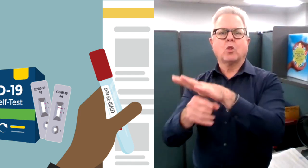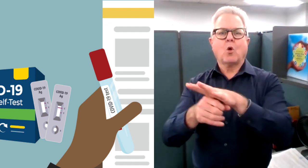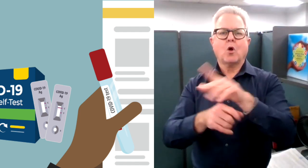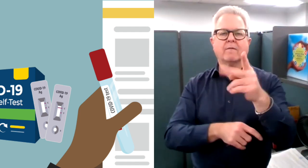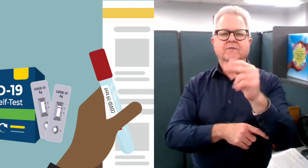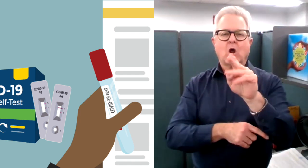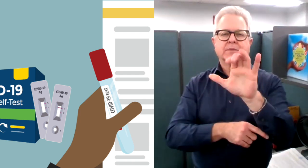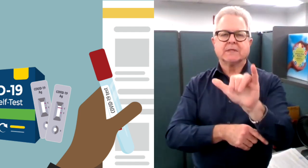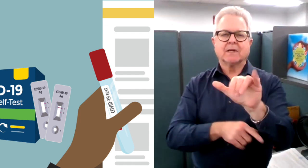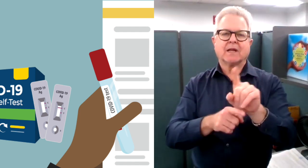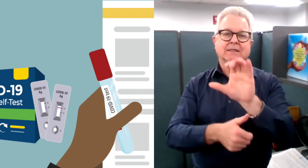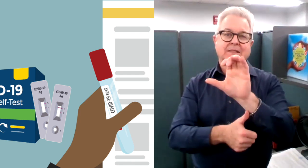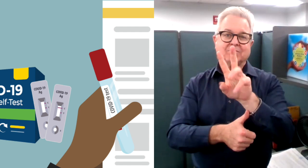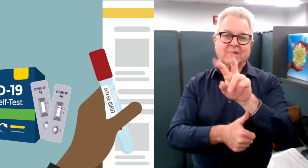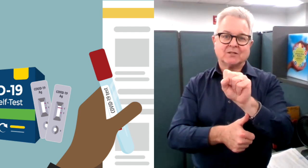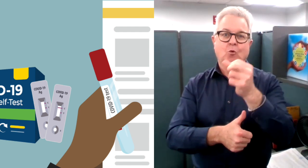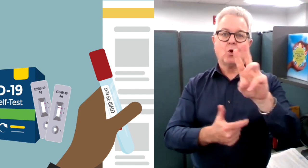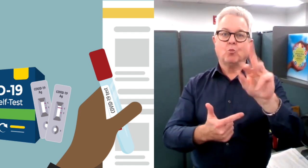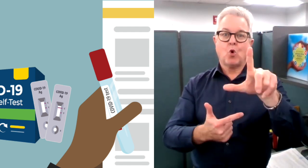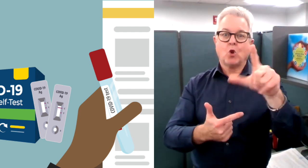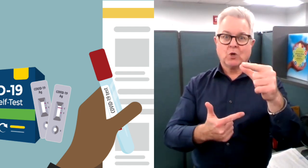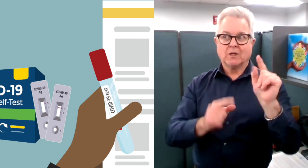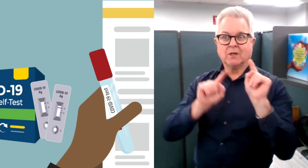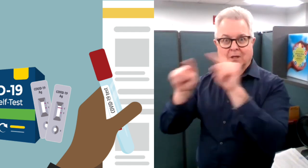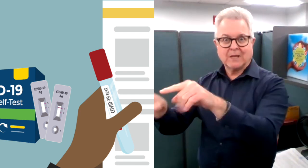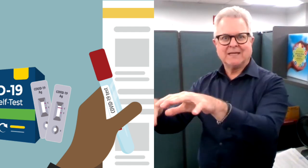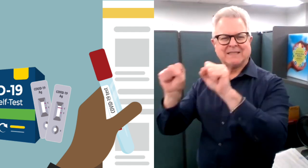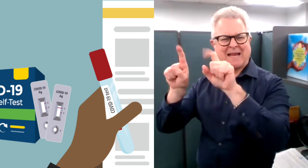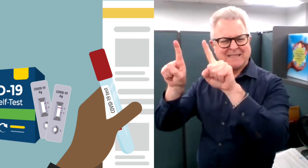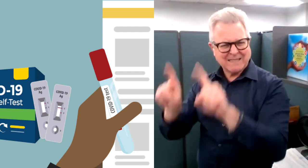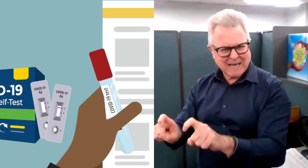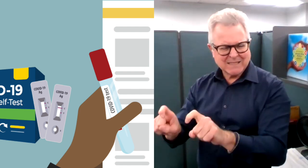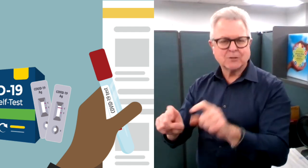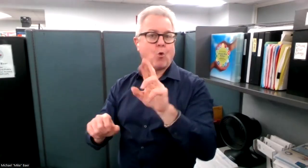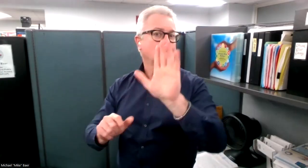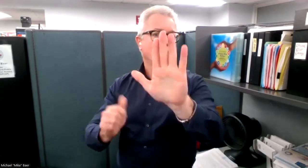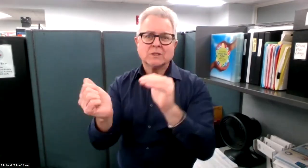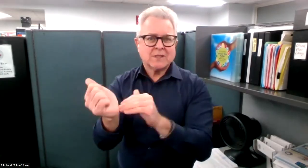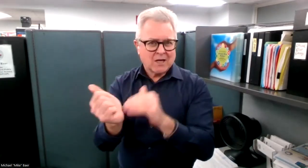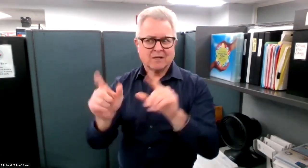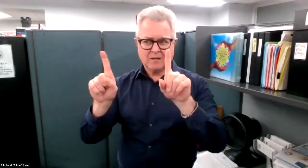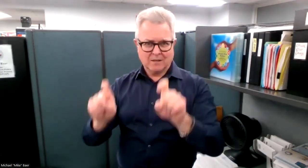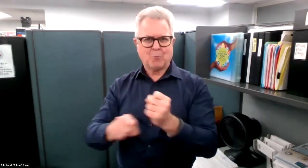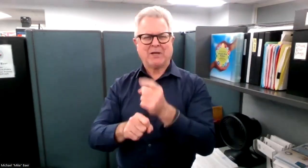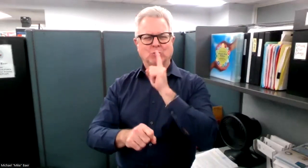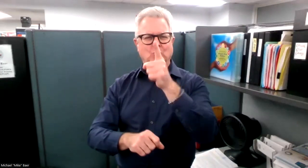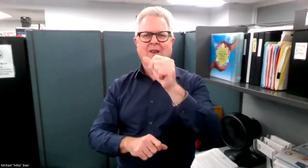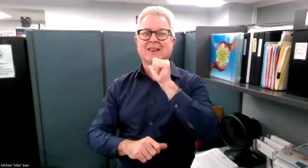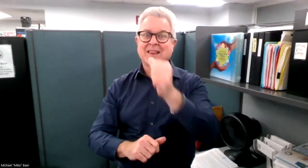or go to your local pharmacy like CVS or Walgreens to be tested there, or go to your primary care